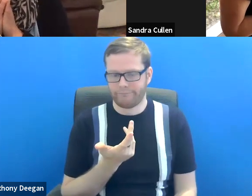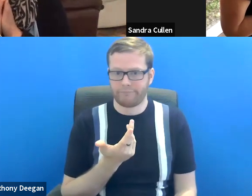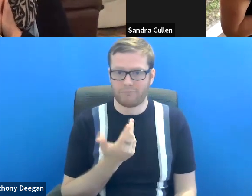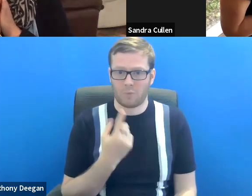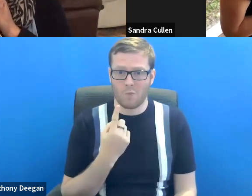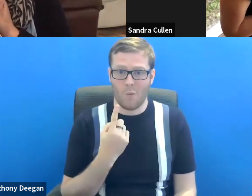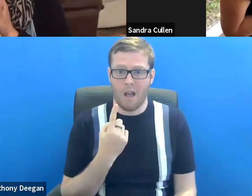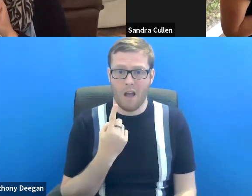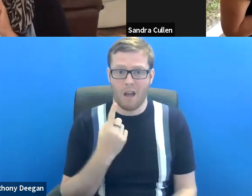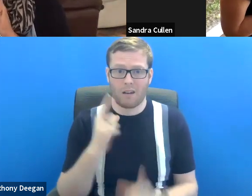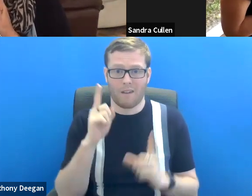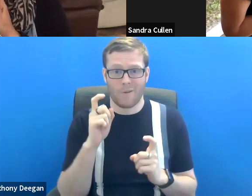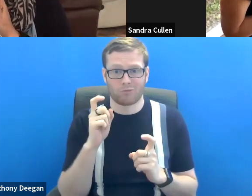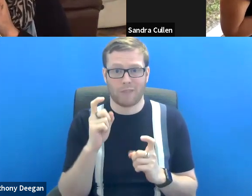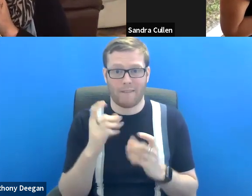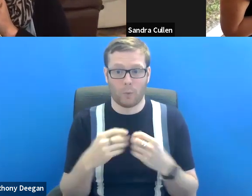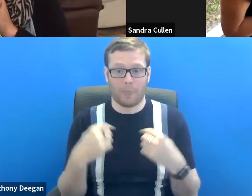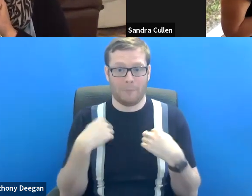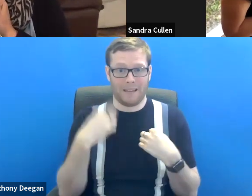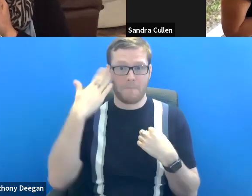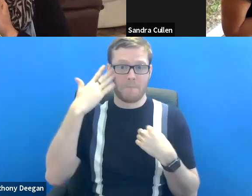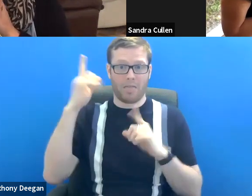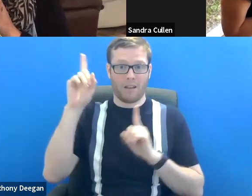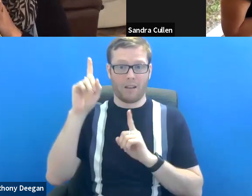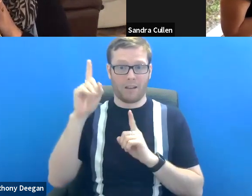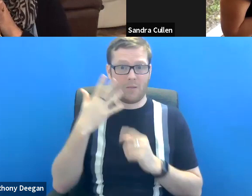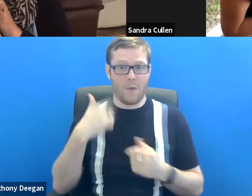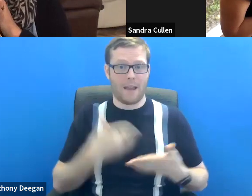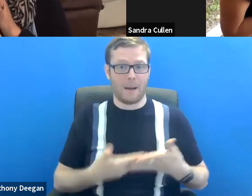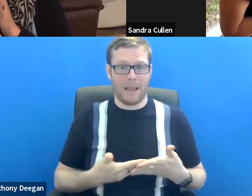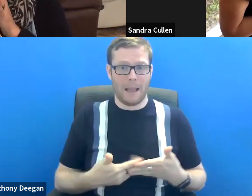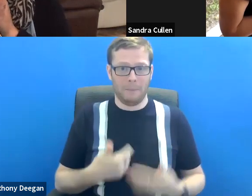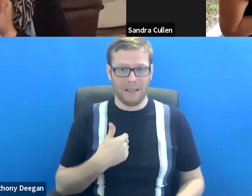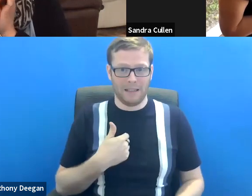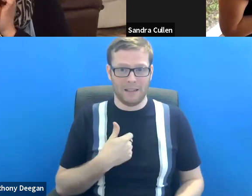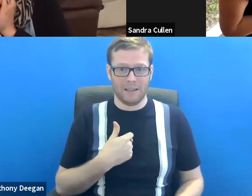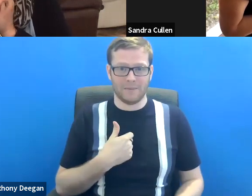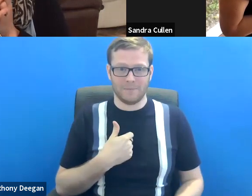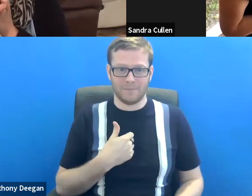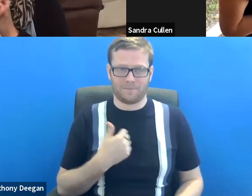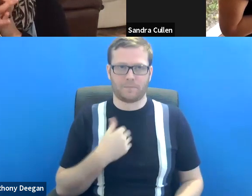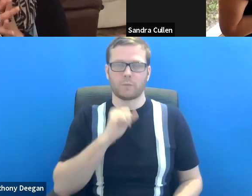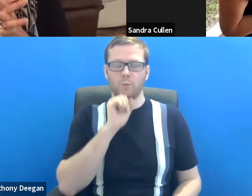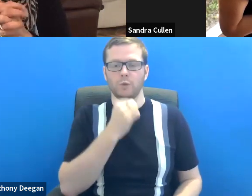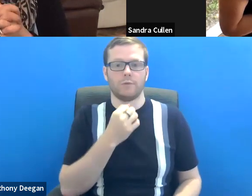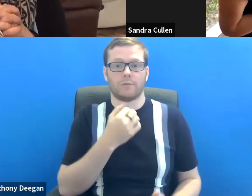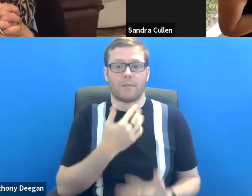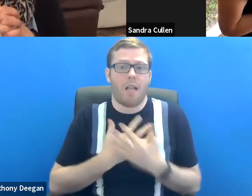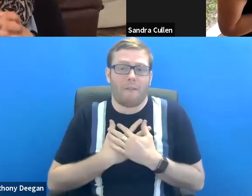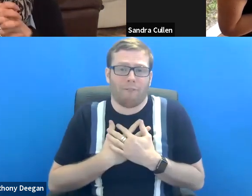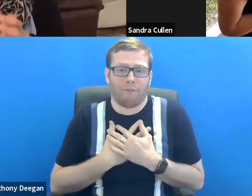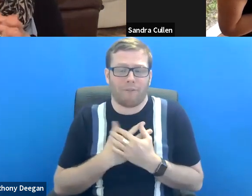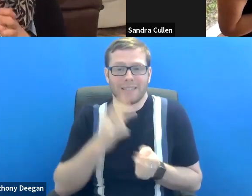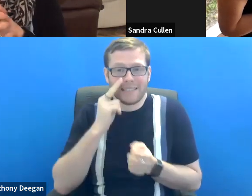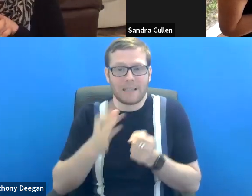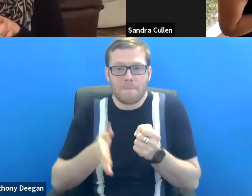one photo of me and my mum when I was a baby, and I would love to have more pictures